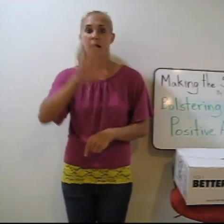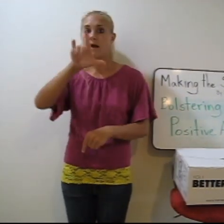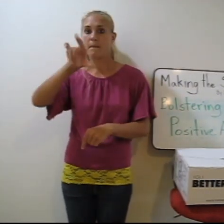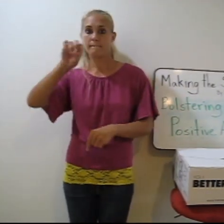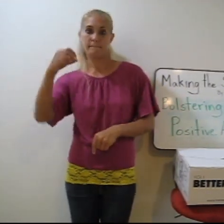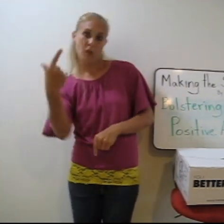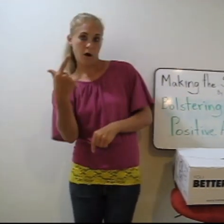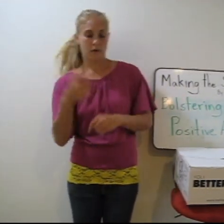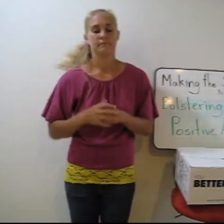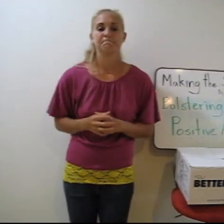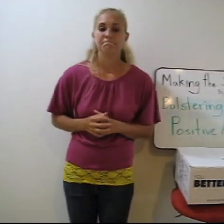darrenhardy.success.com.